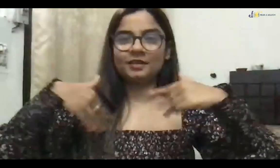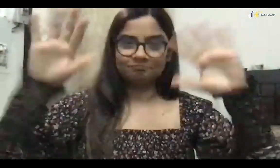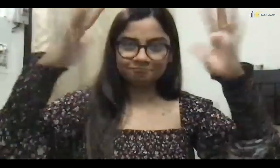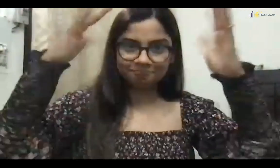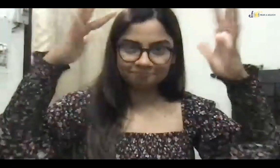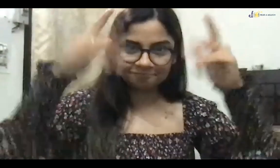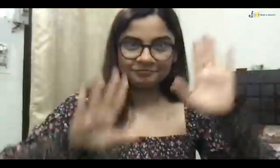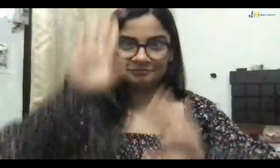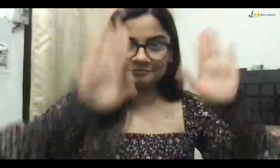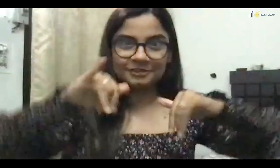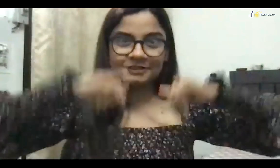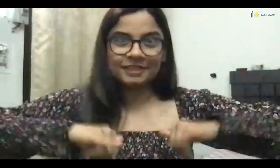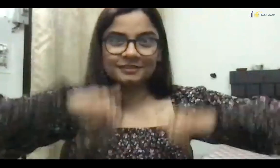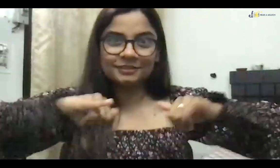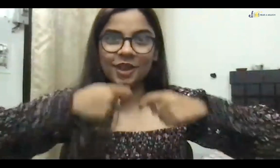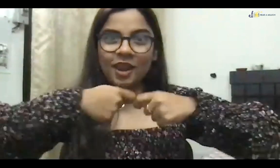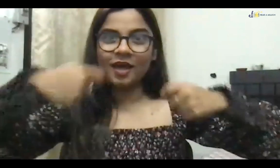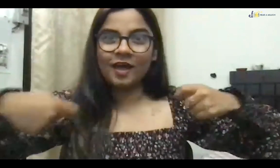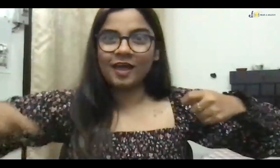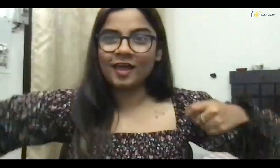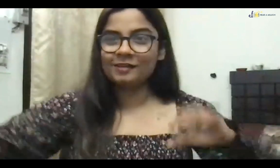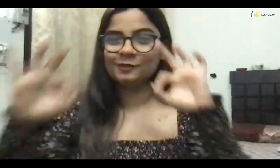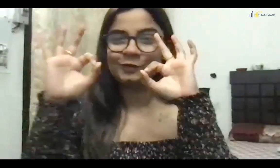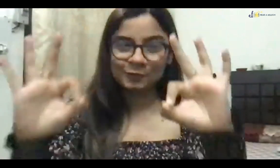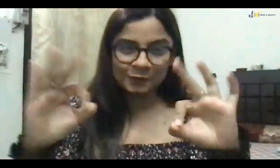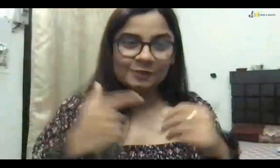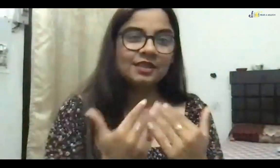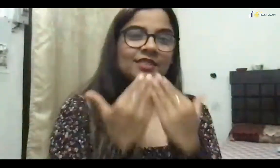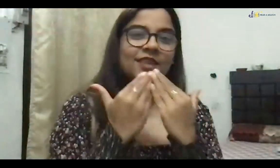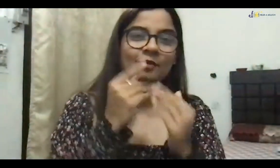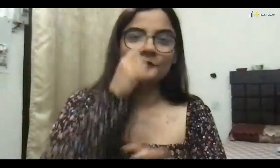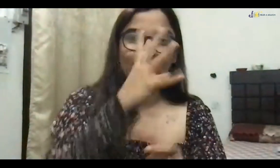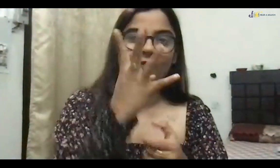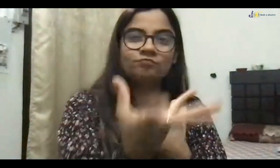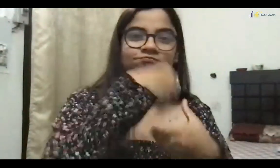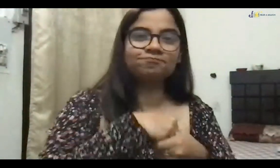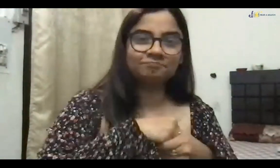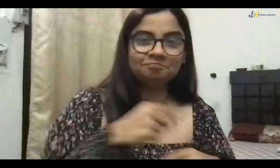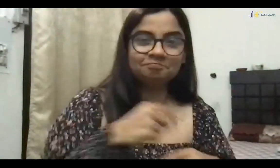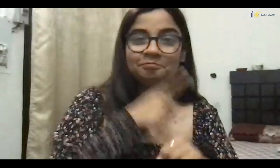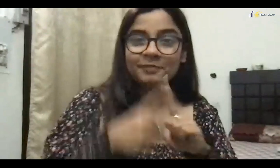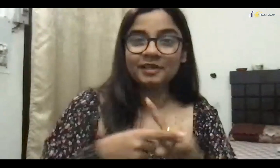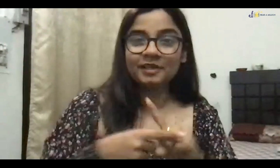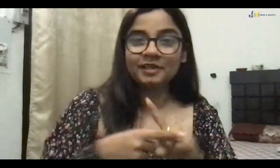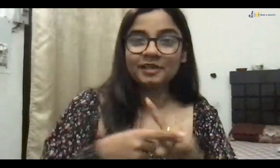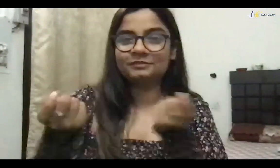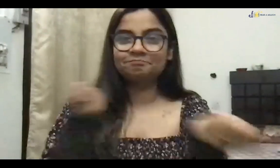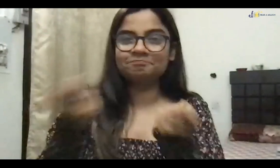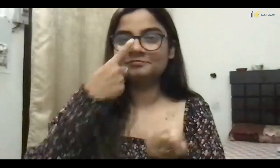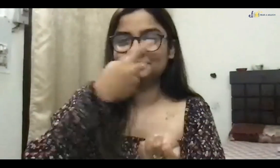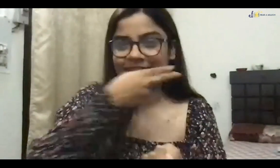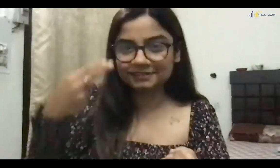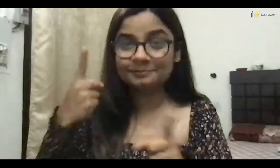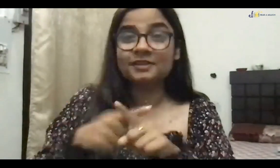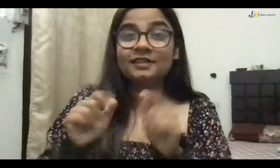Okay. So now we are done with the question. I know people have stayed for so long, and we have 4